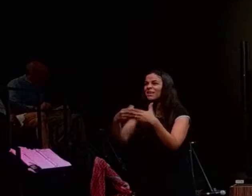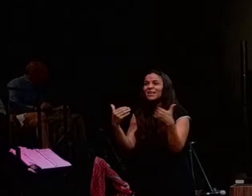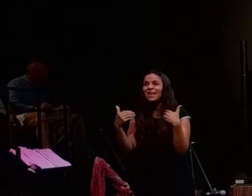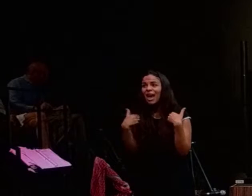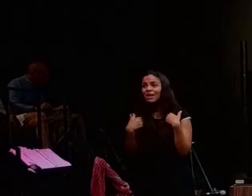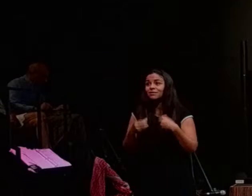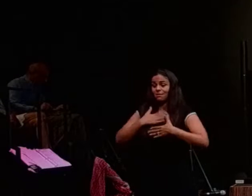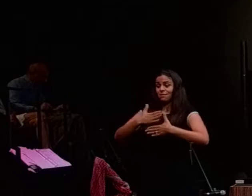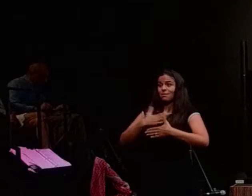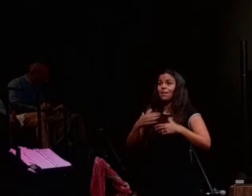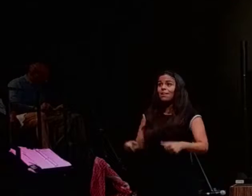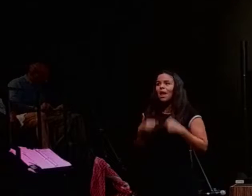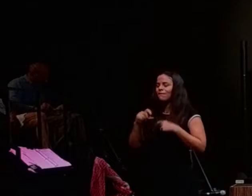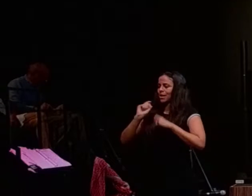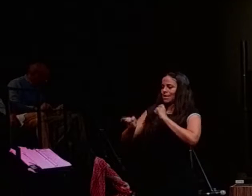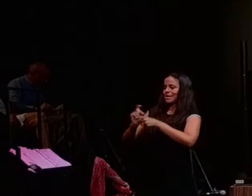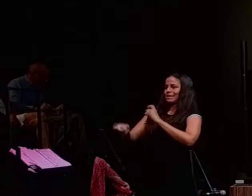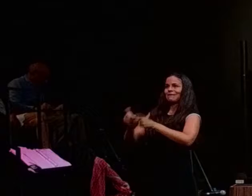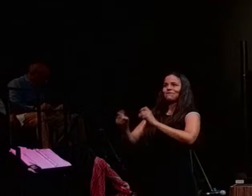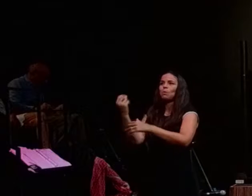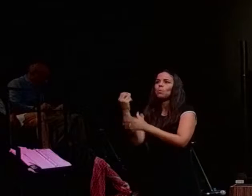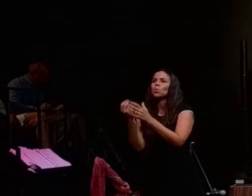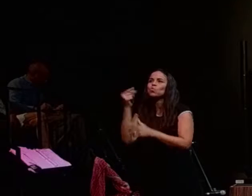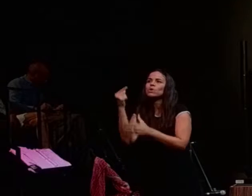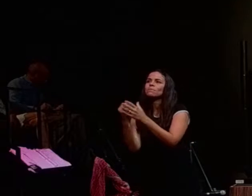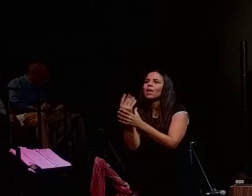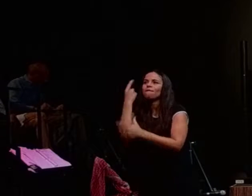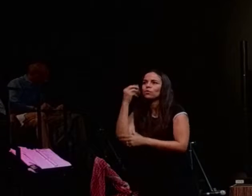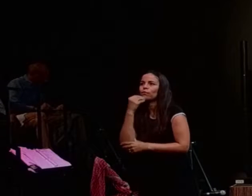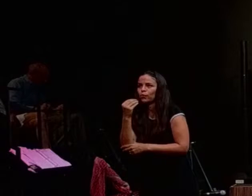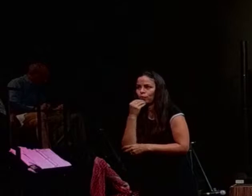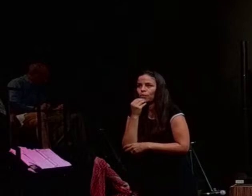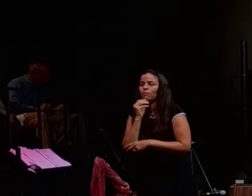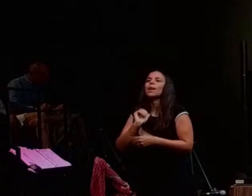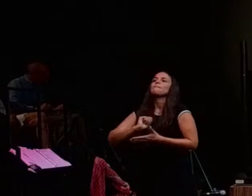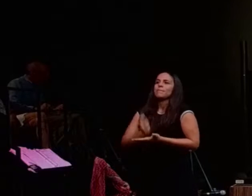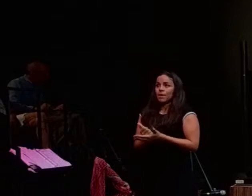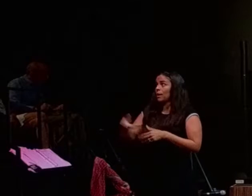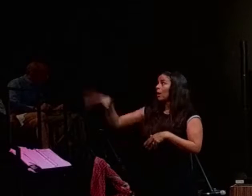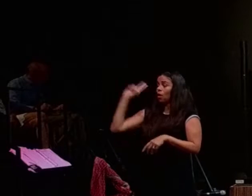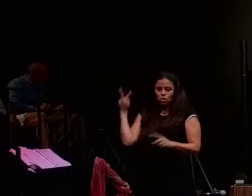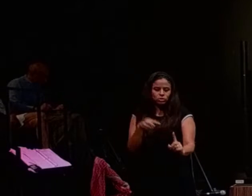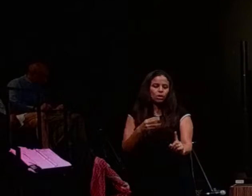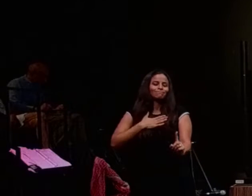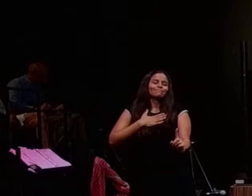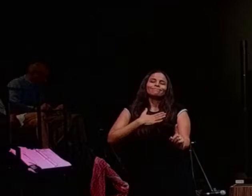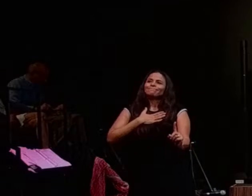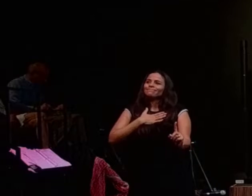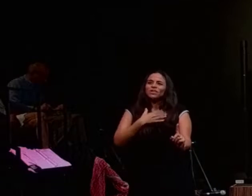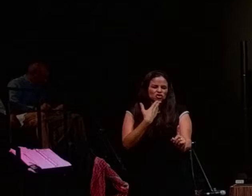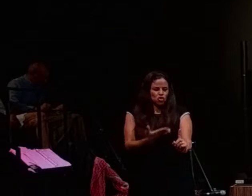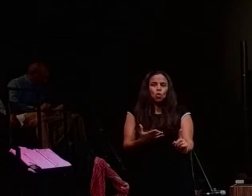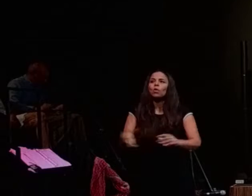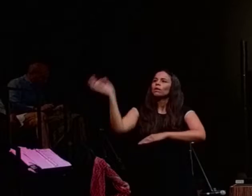has the breath of life in it, I give every green plant for food. And it was so. God saw all that he had made, and it was very good. And there was